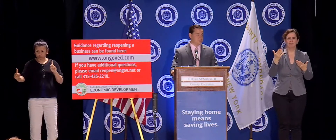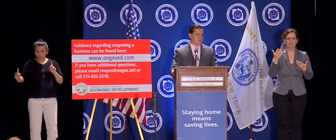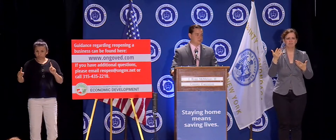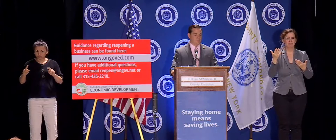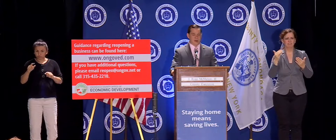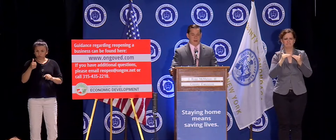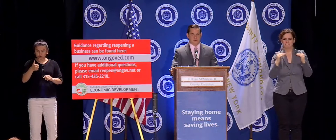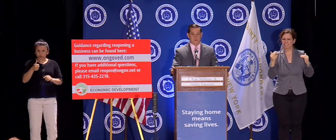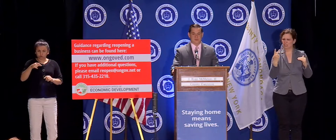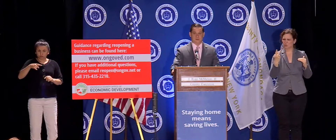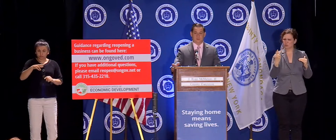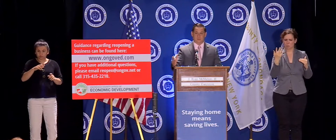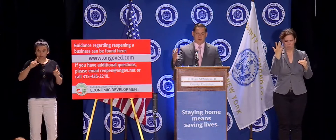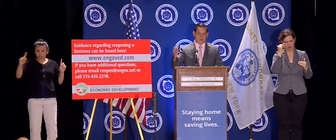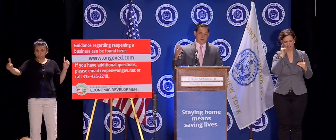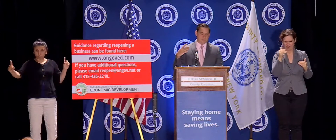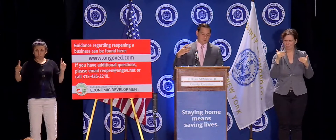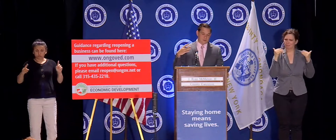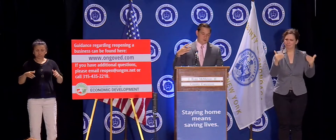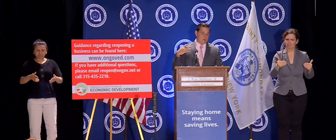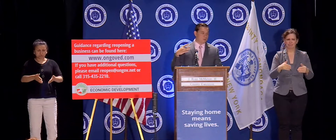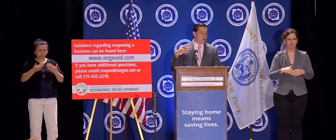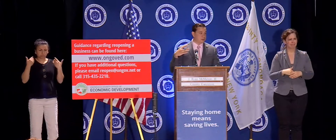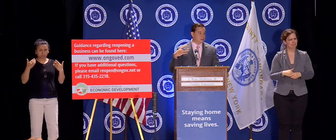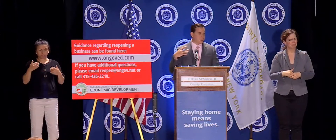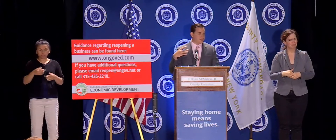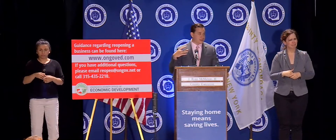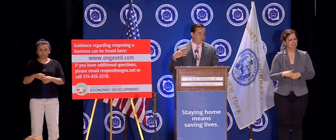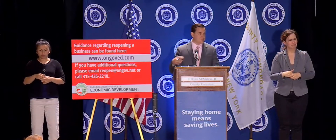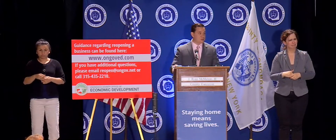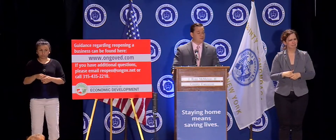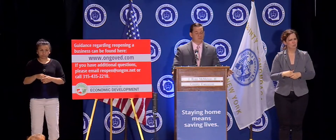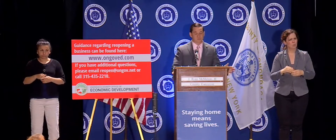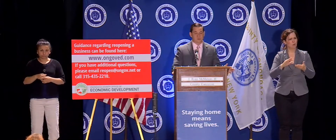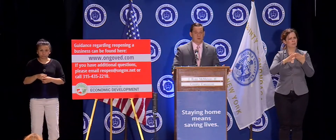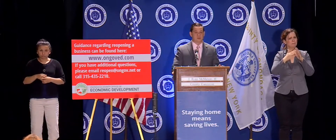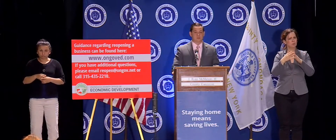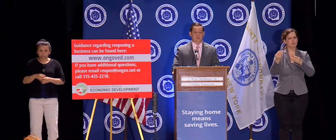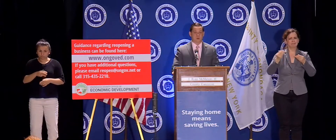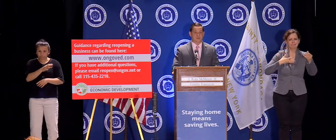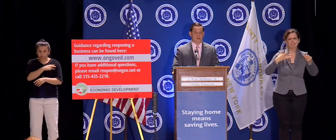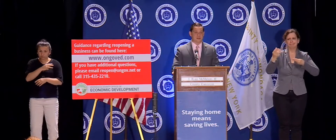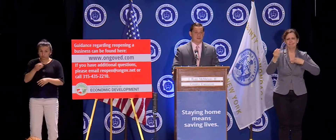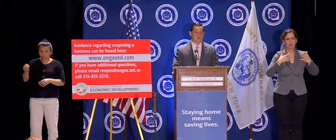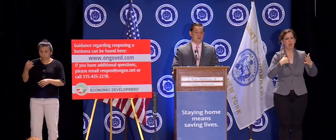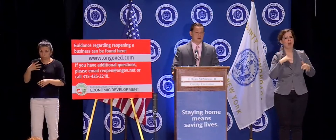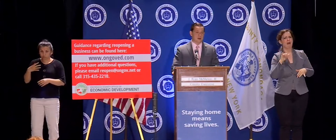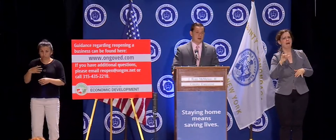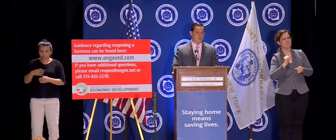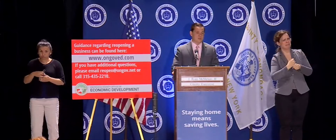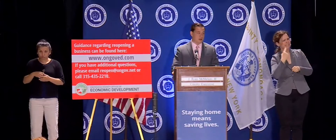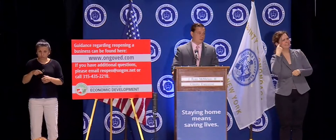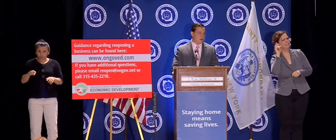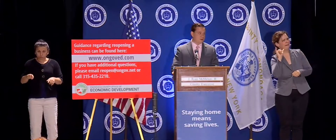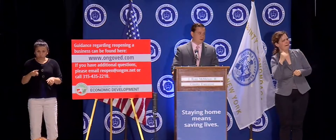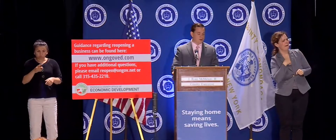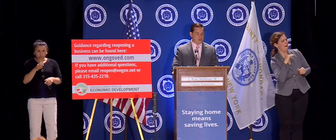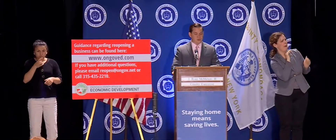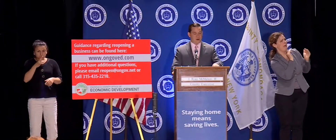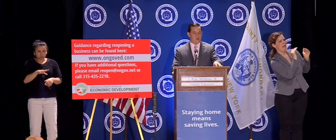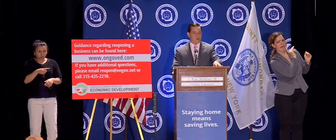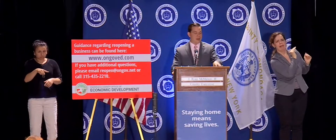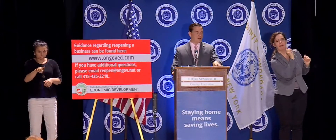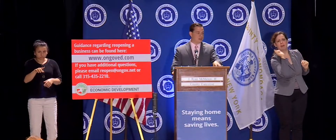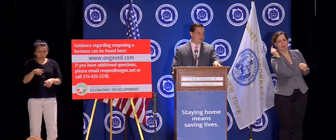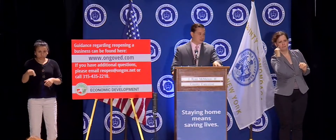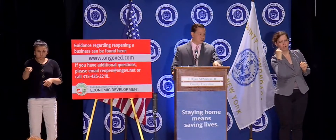makes sense. So what happens is the community brings that to my attention, makes complete sense. We talk about it internally.